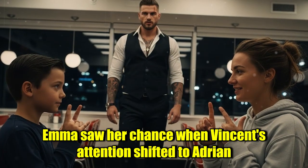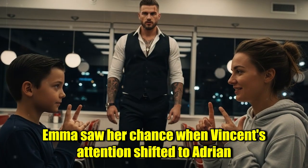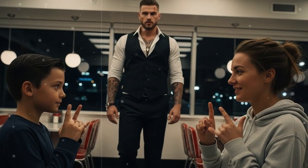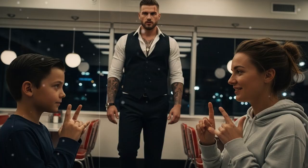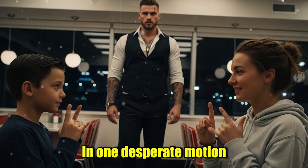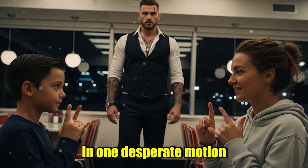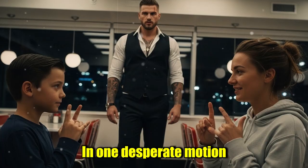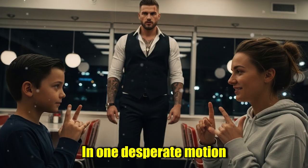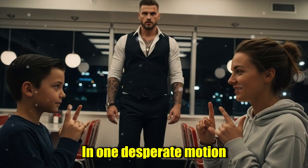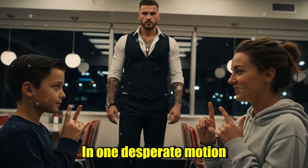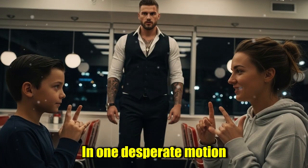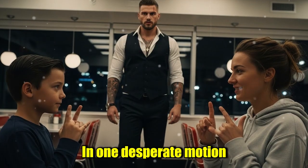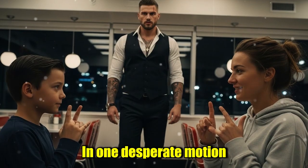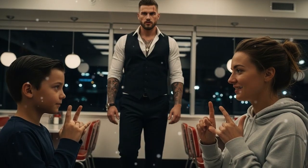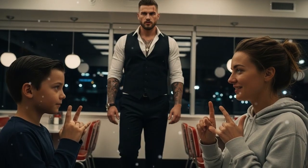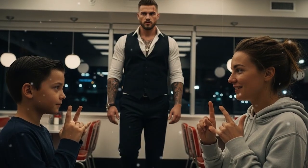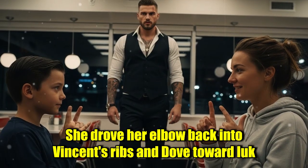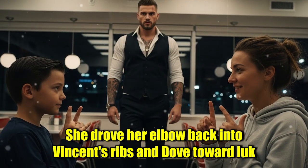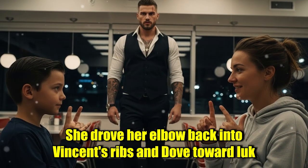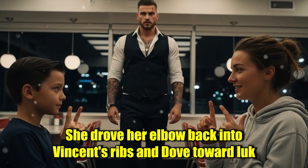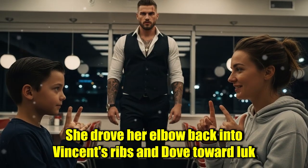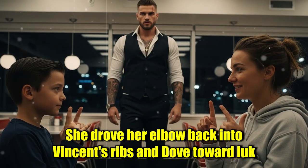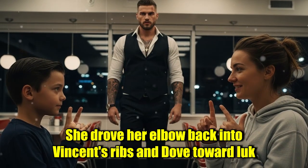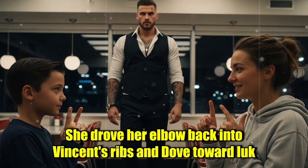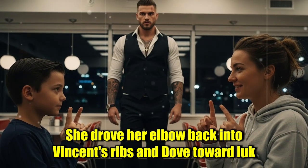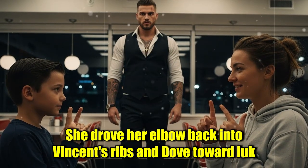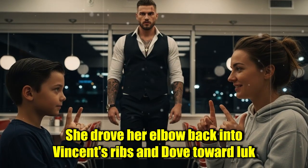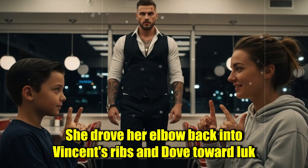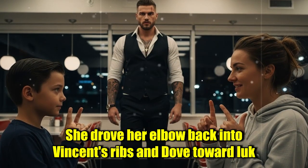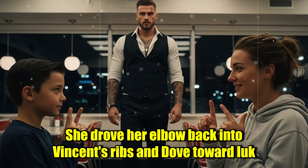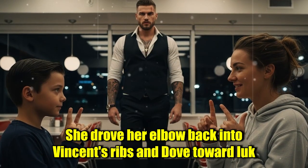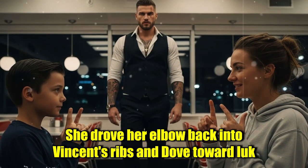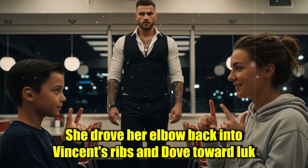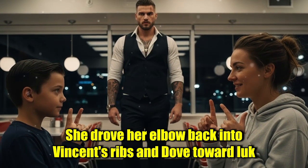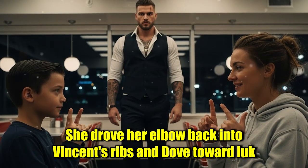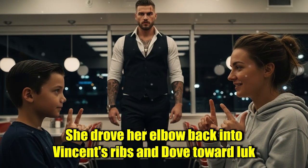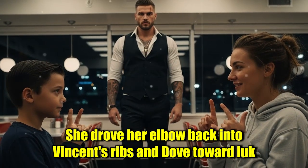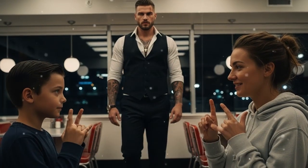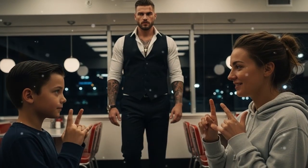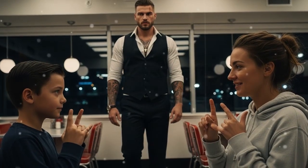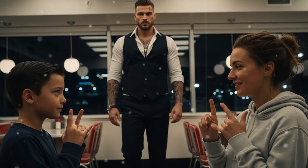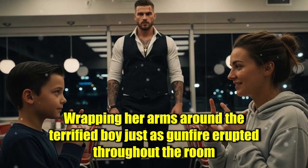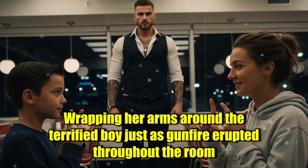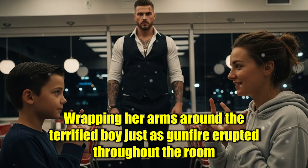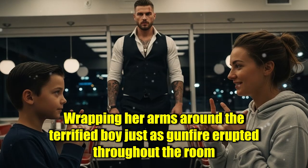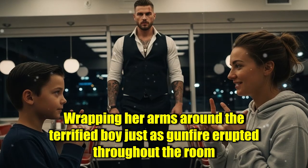Adrian. In one desperate motion, she drove her elbow back into Vincent's ribs and dove toward Luca, wrapping her arms around